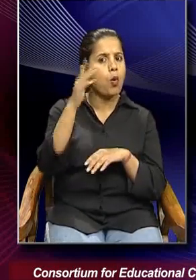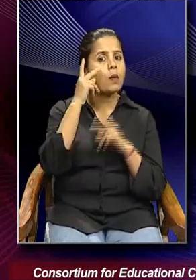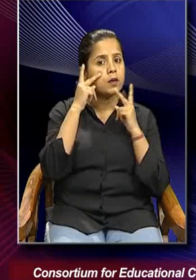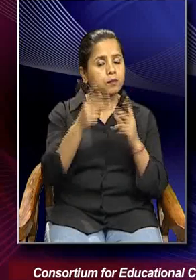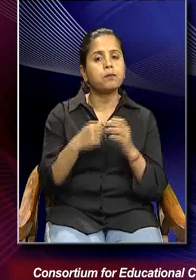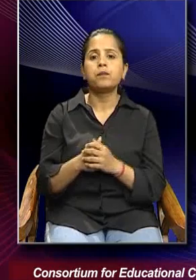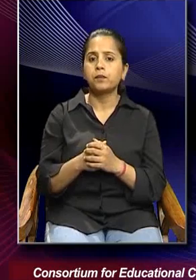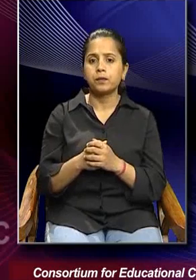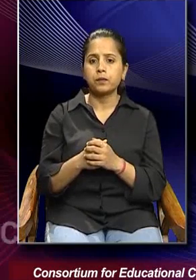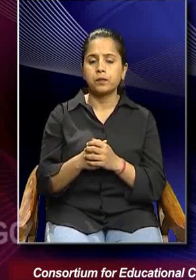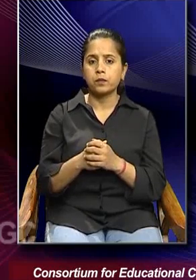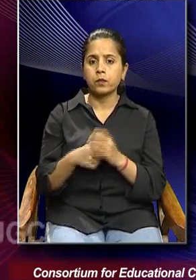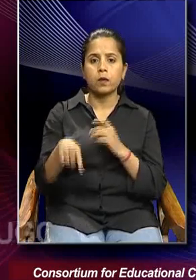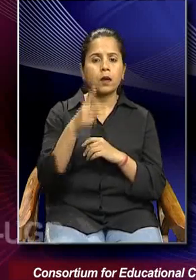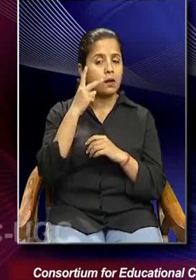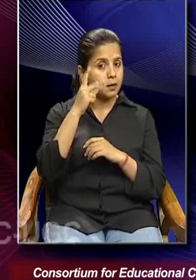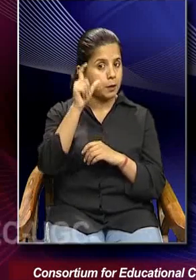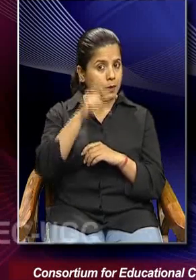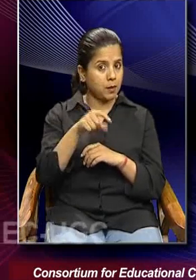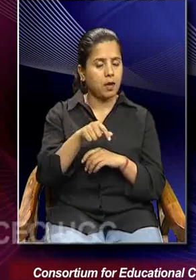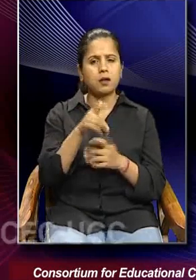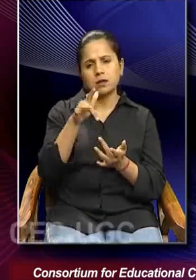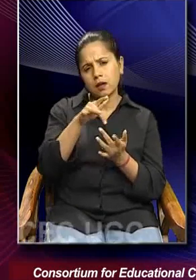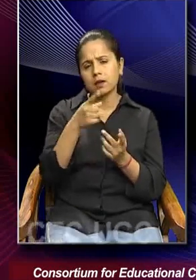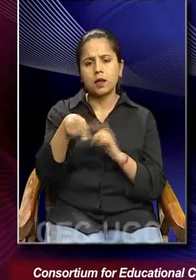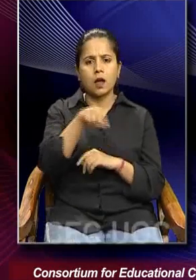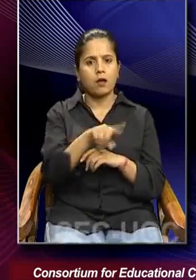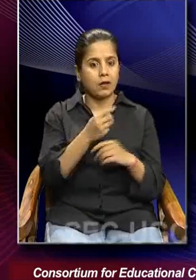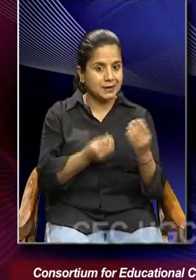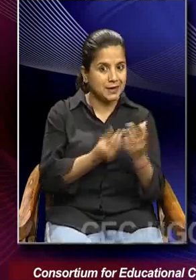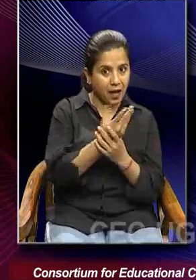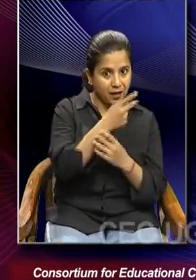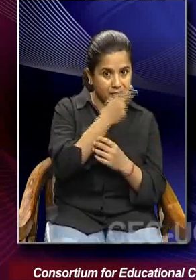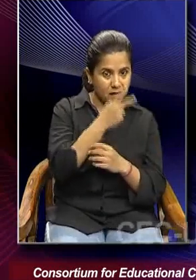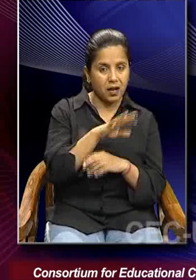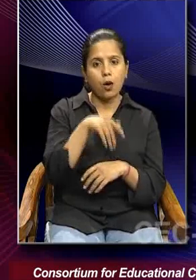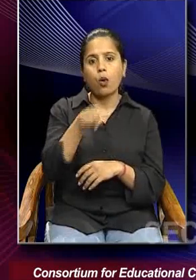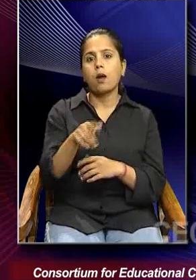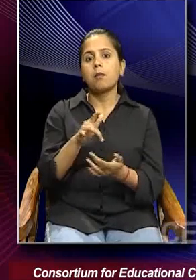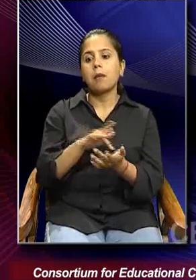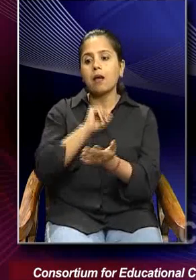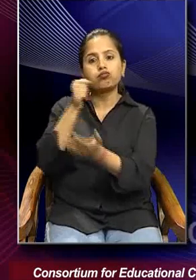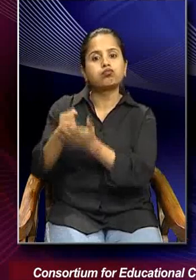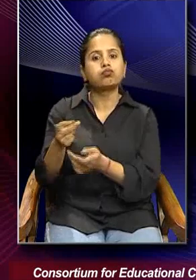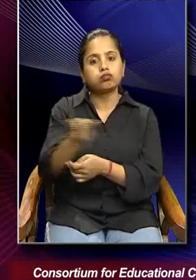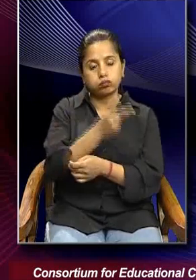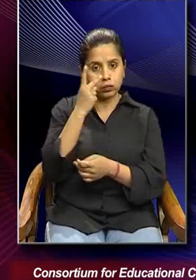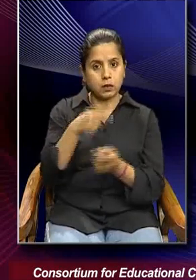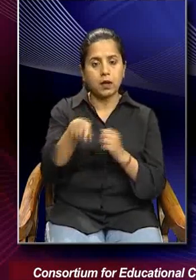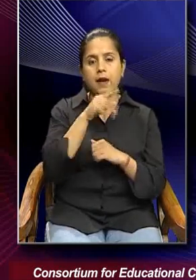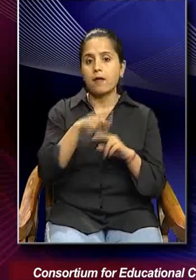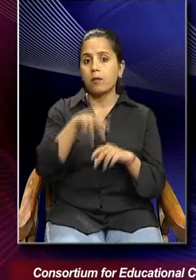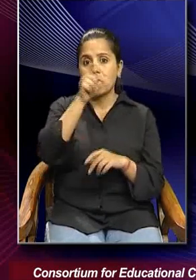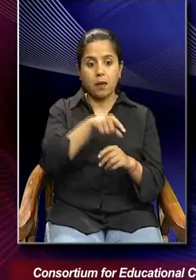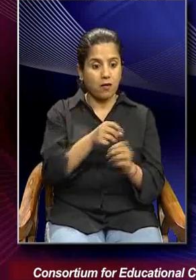in between point of origin and point of destination. So when there is a movement from point